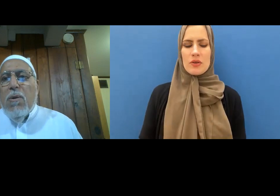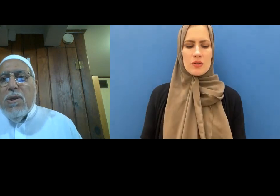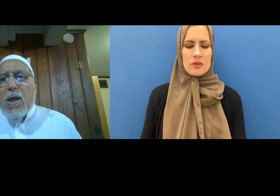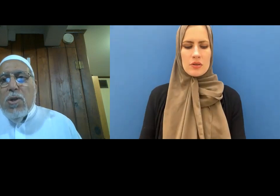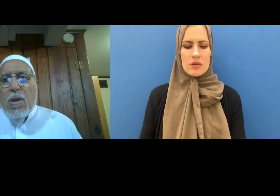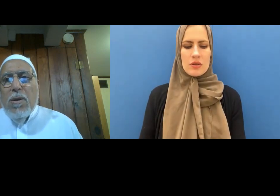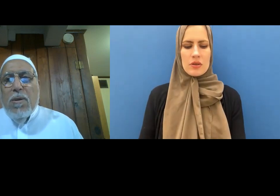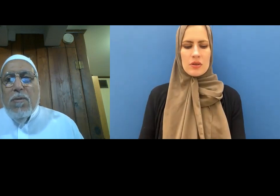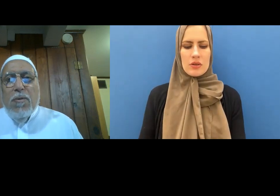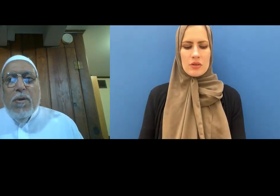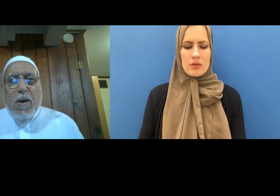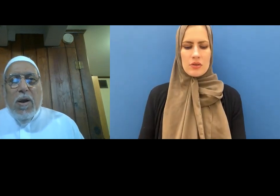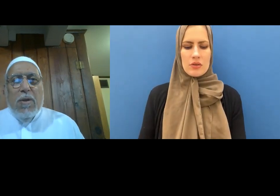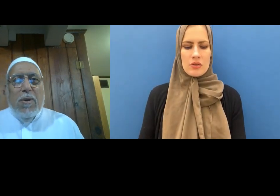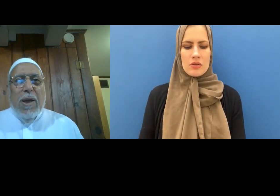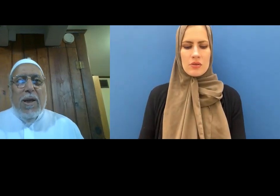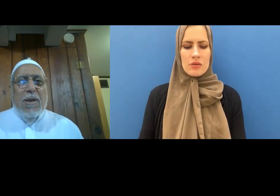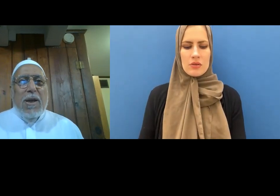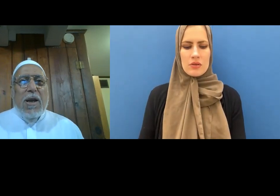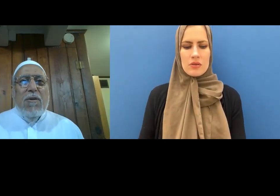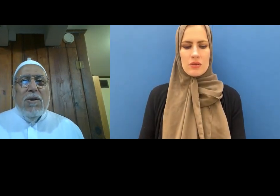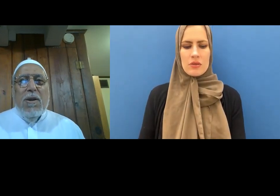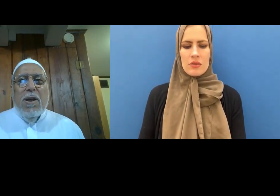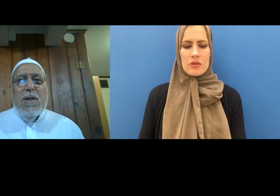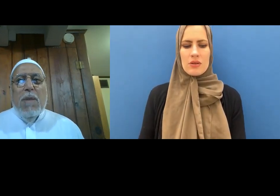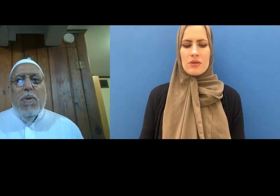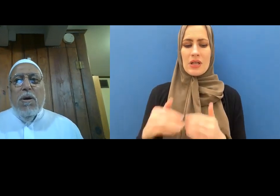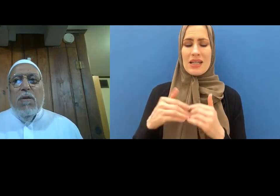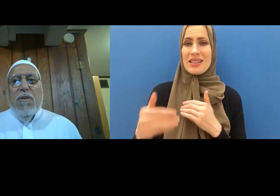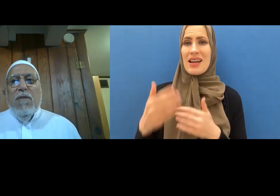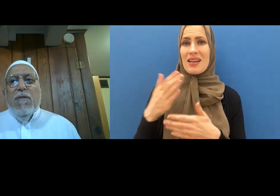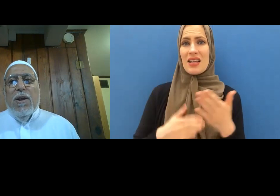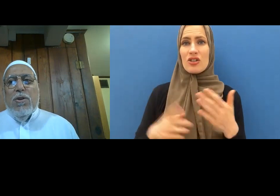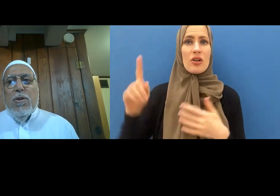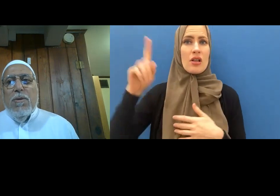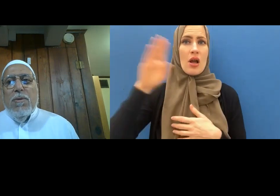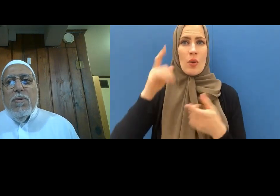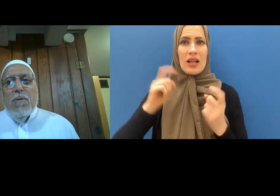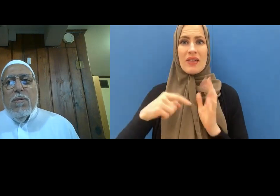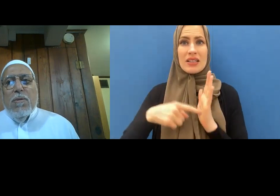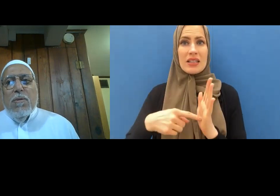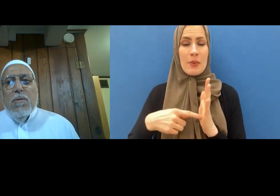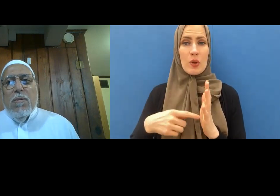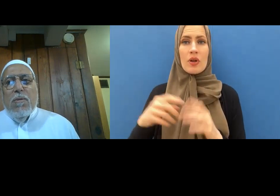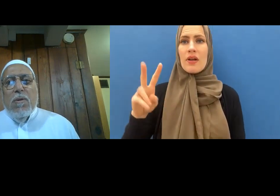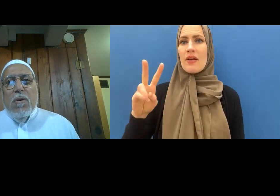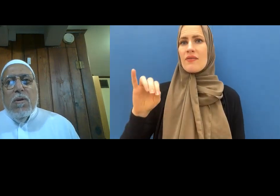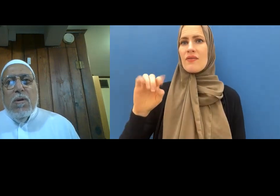the following section, Allah subhanahu wa ta'ala is going to give us the example of a village